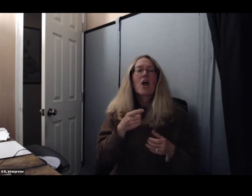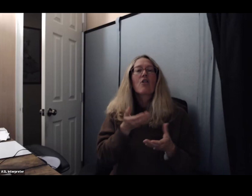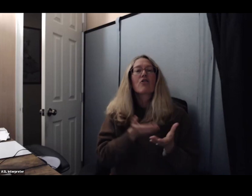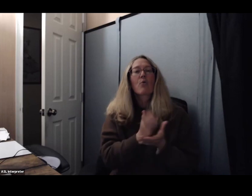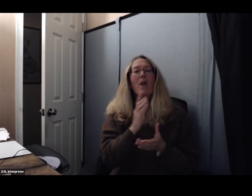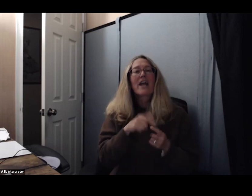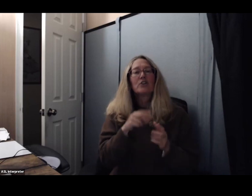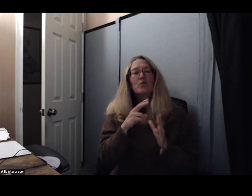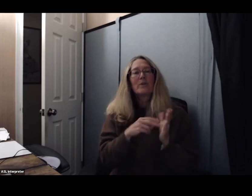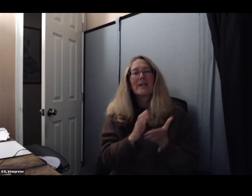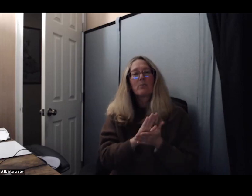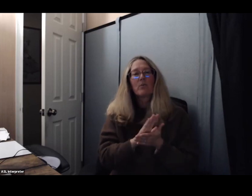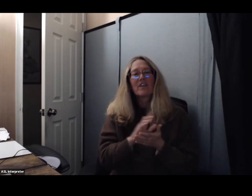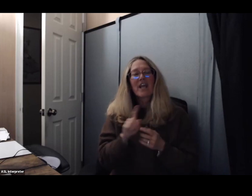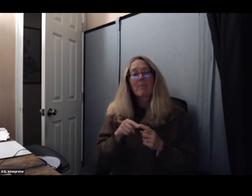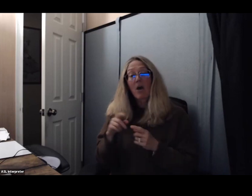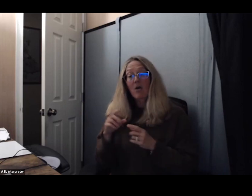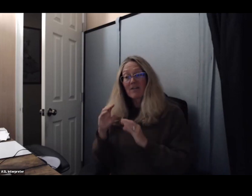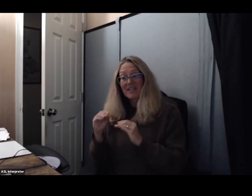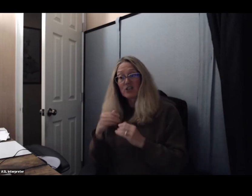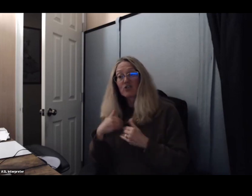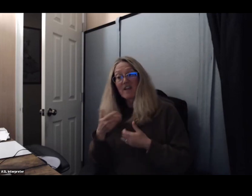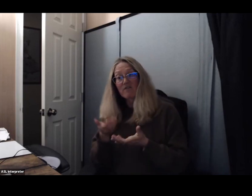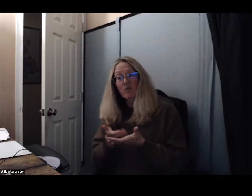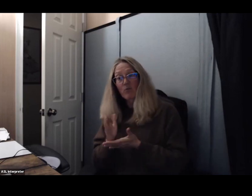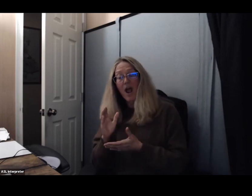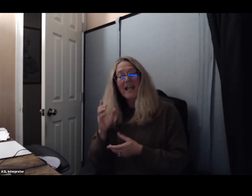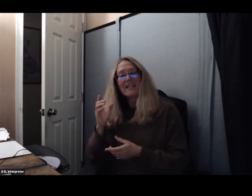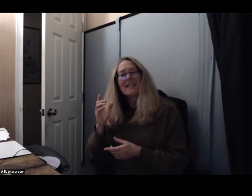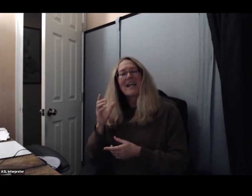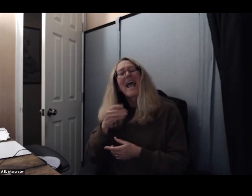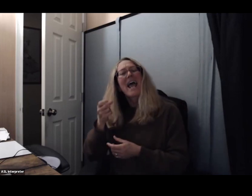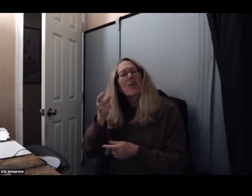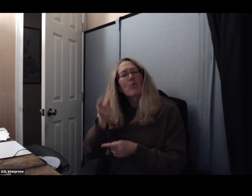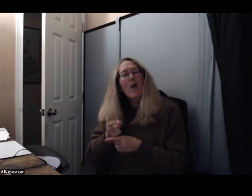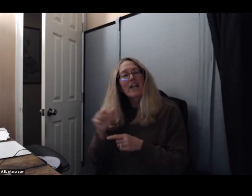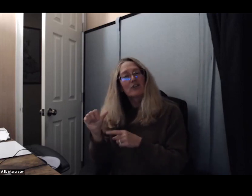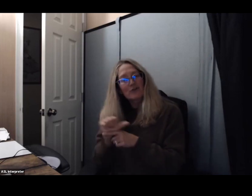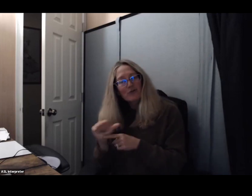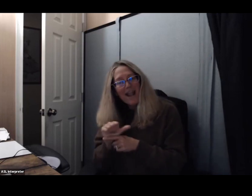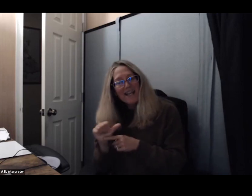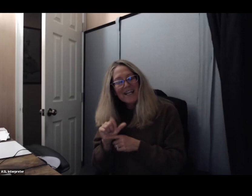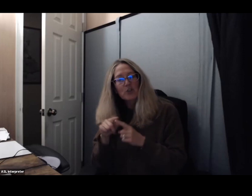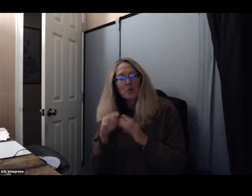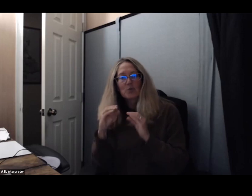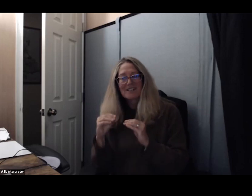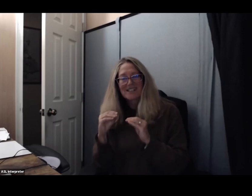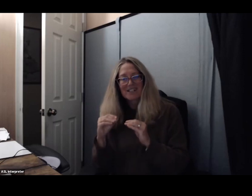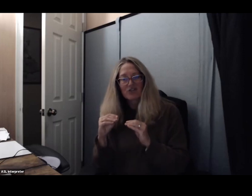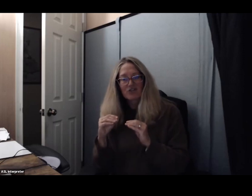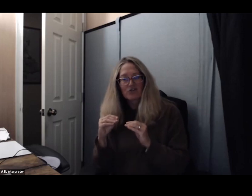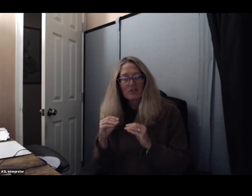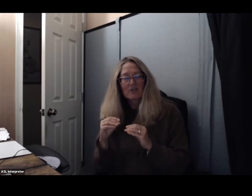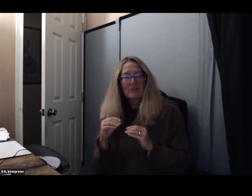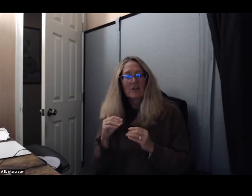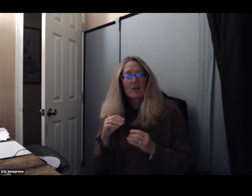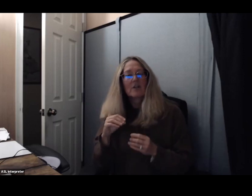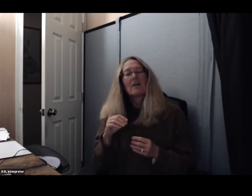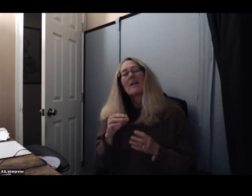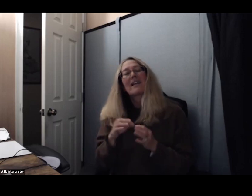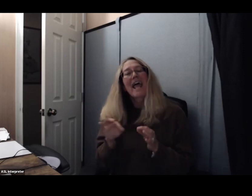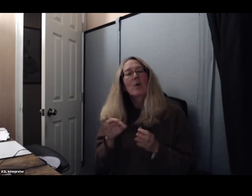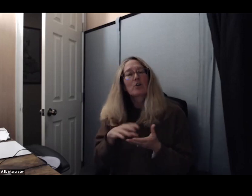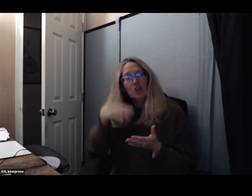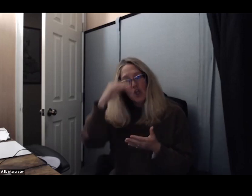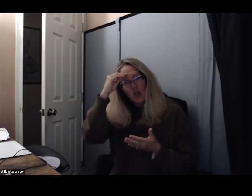Read movie about ensuring that the teachers have the right and correct training to teach language and literacy. So I appreciate that